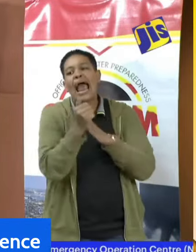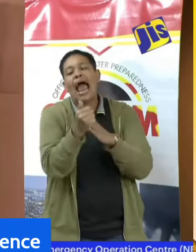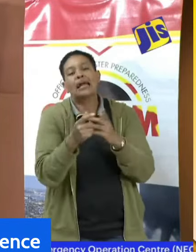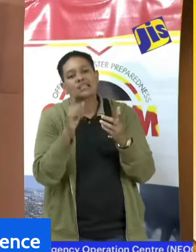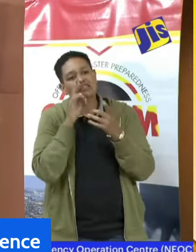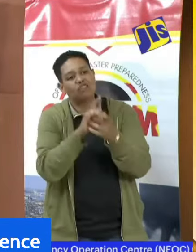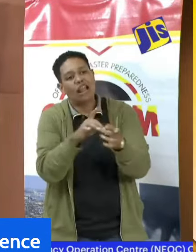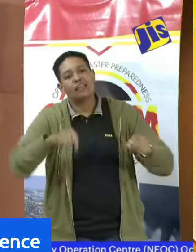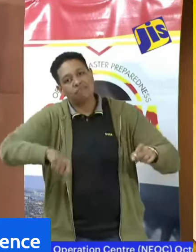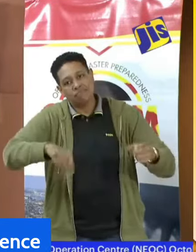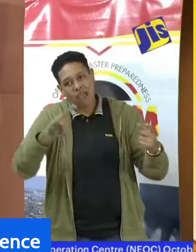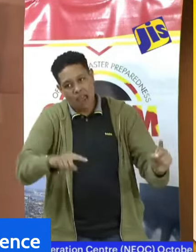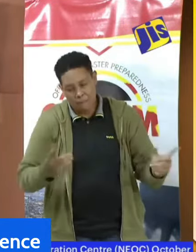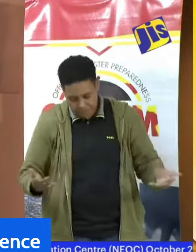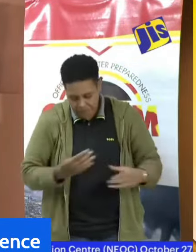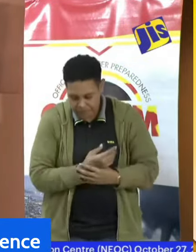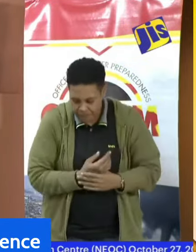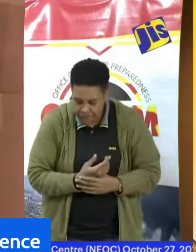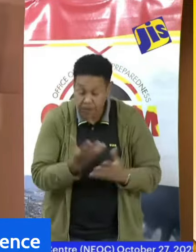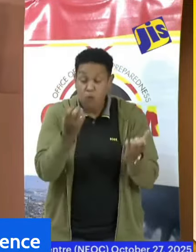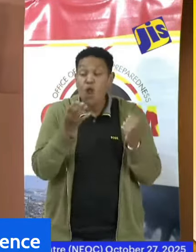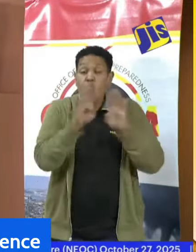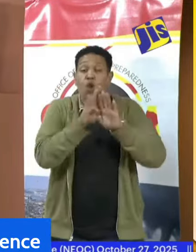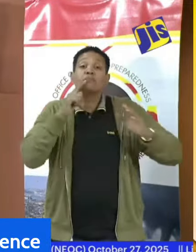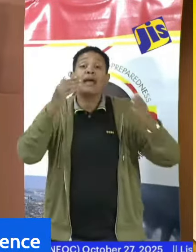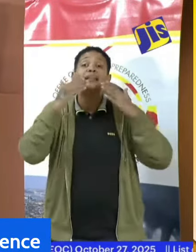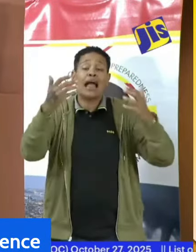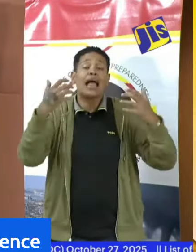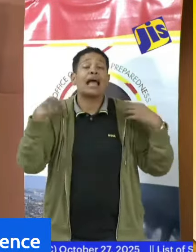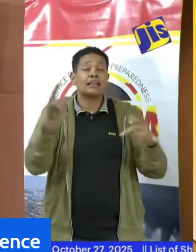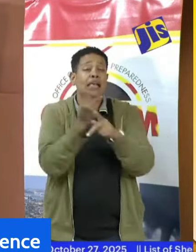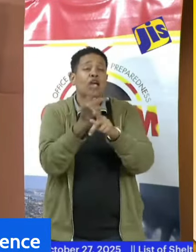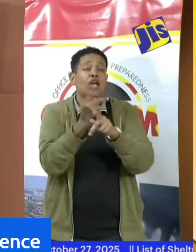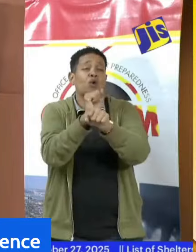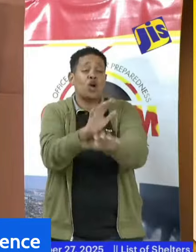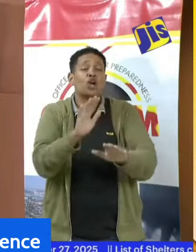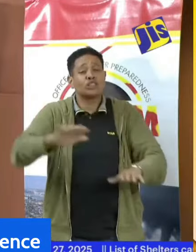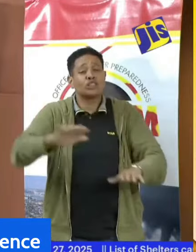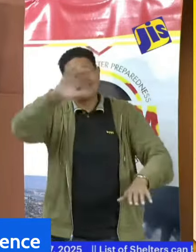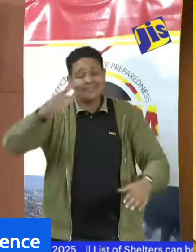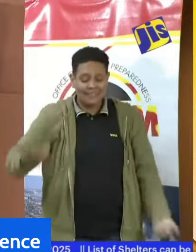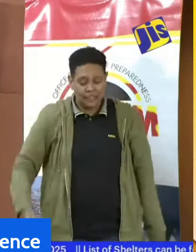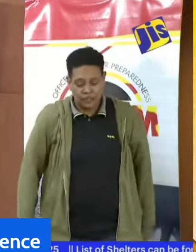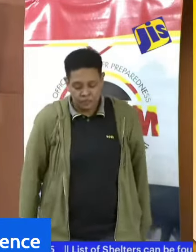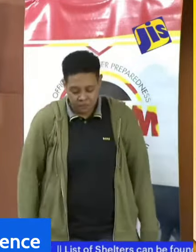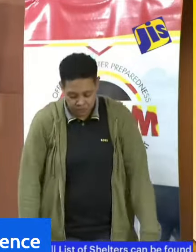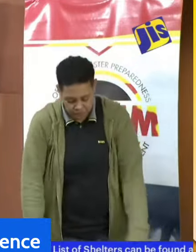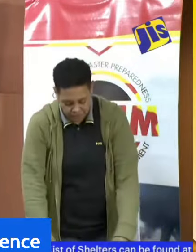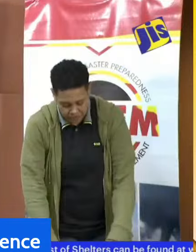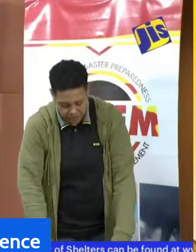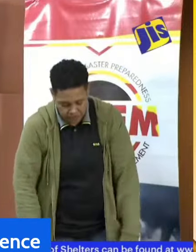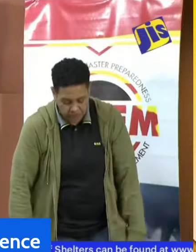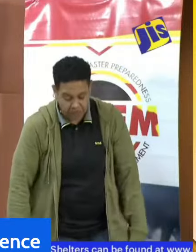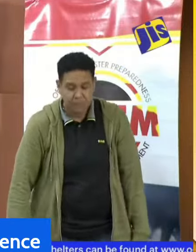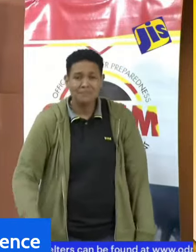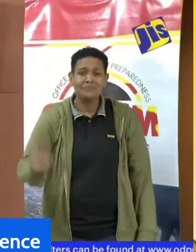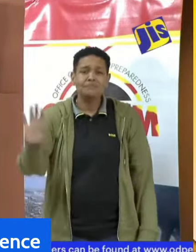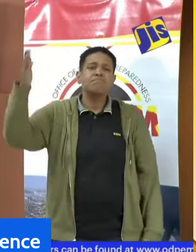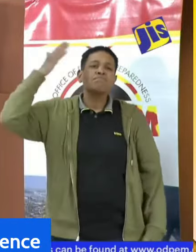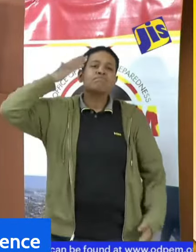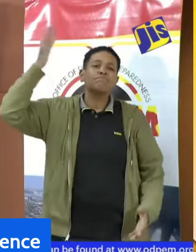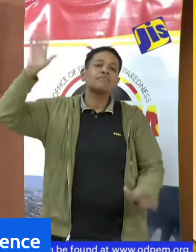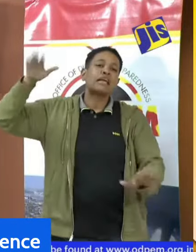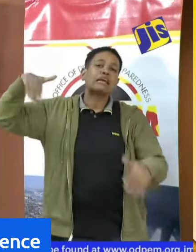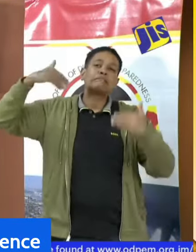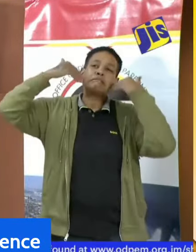as it relates to that. I want to close by thanking the healthcare workers. They are not unaccustomed to